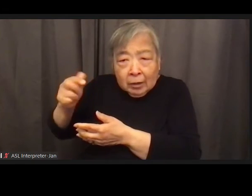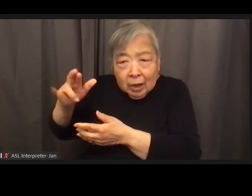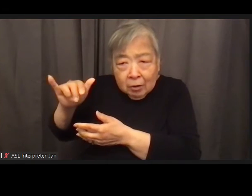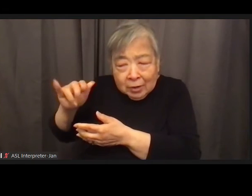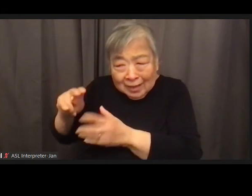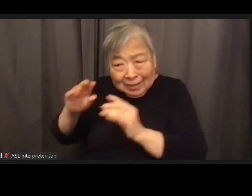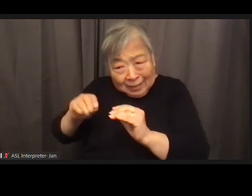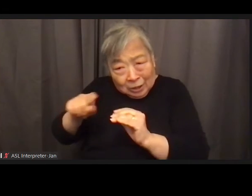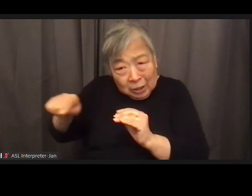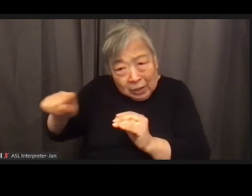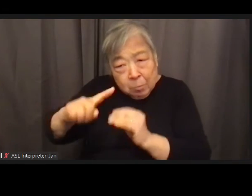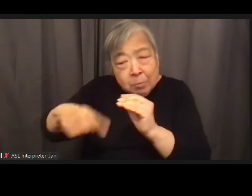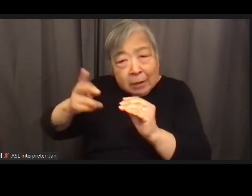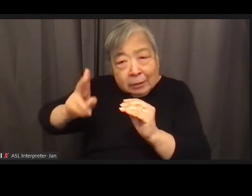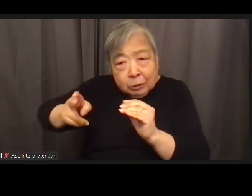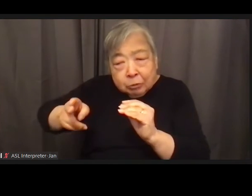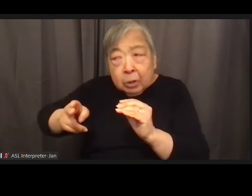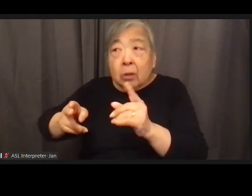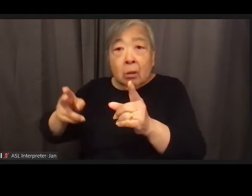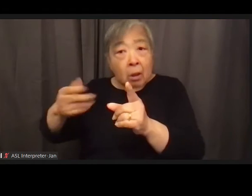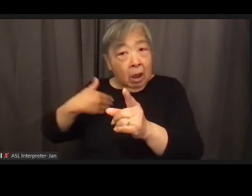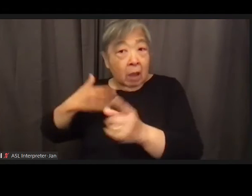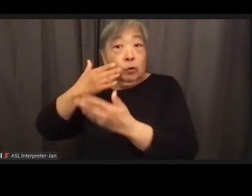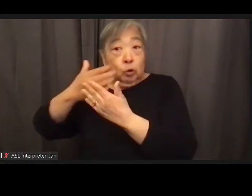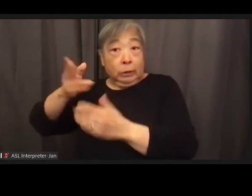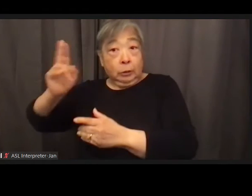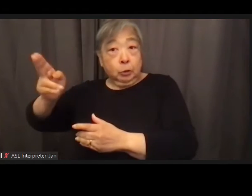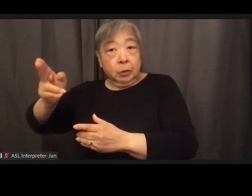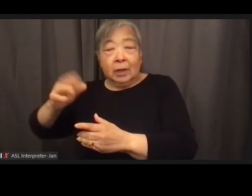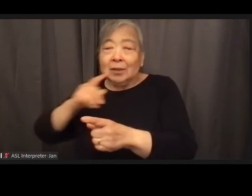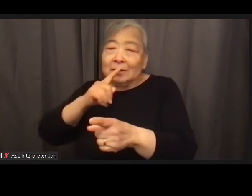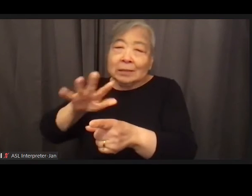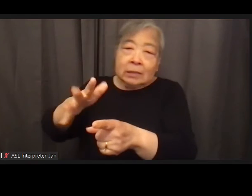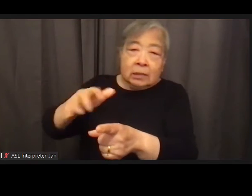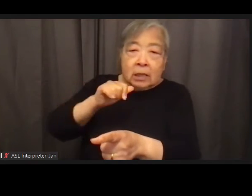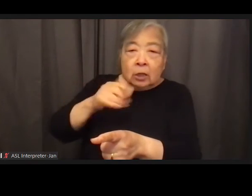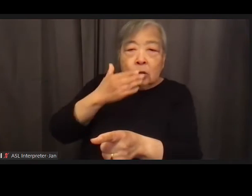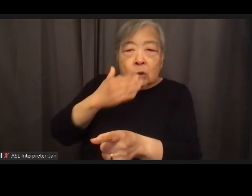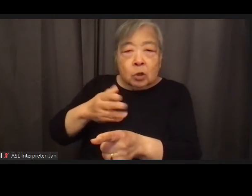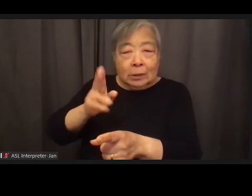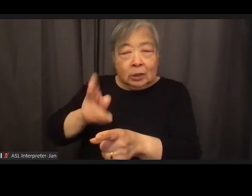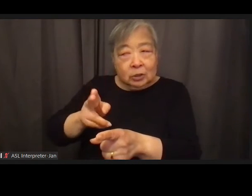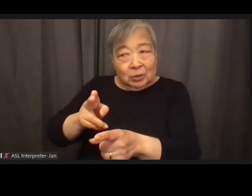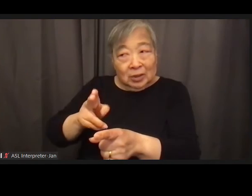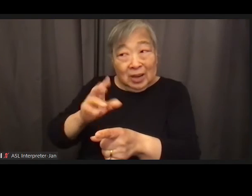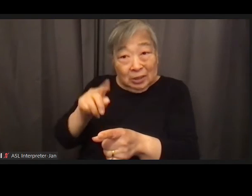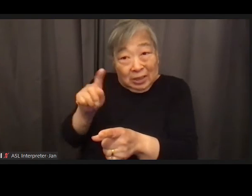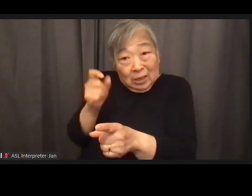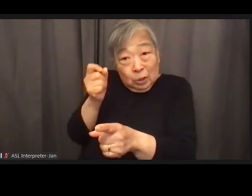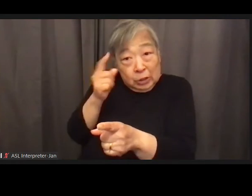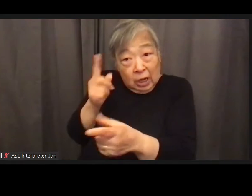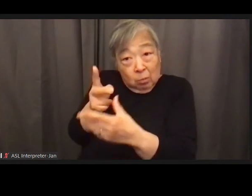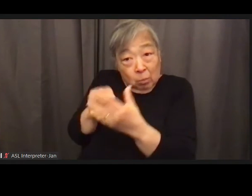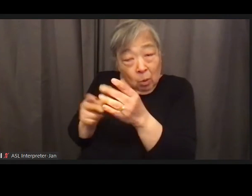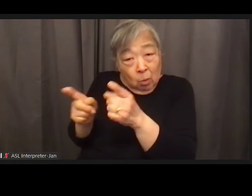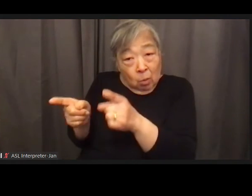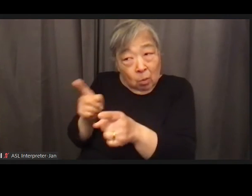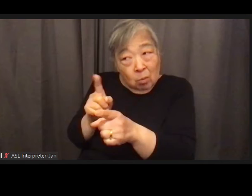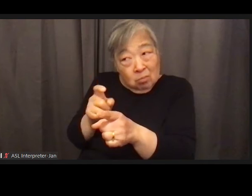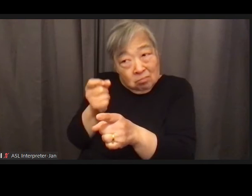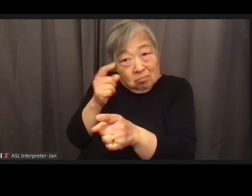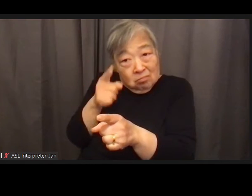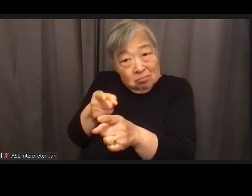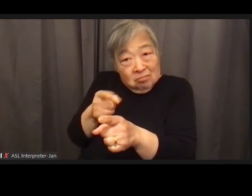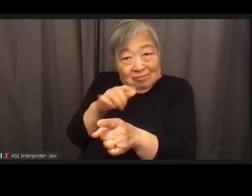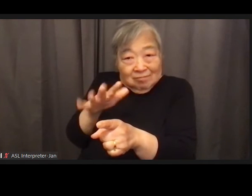good history and there is a not so good history that you need to also understand. But when you